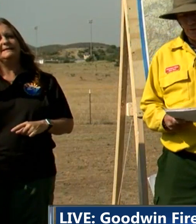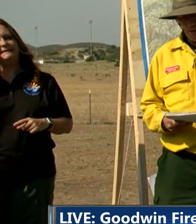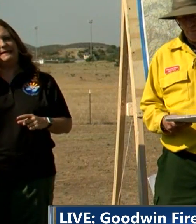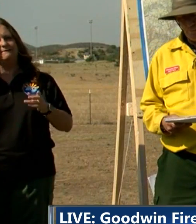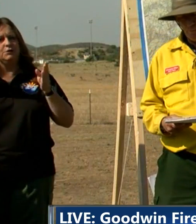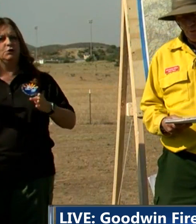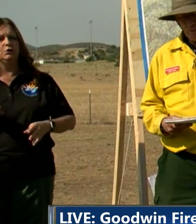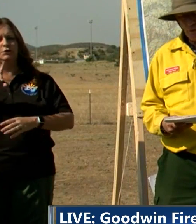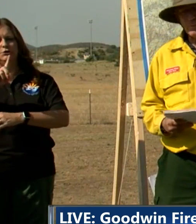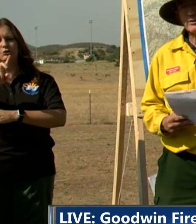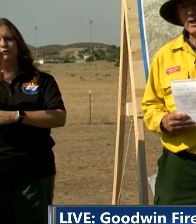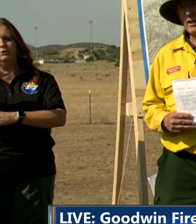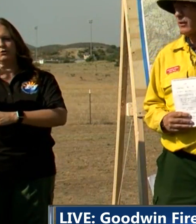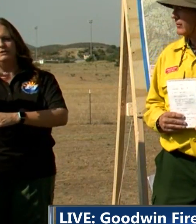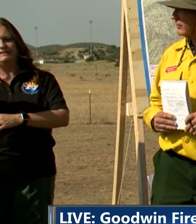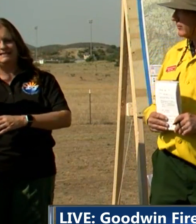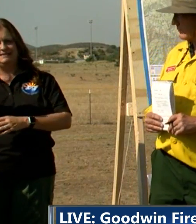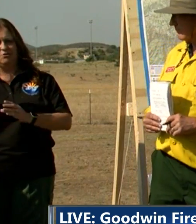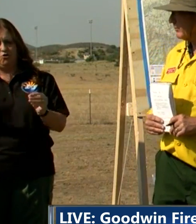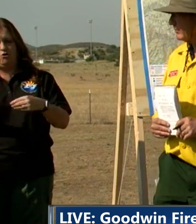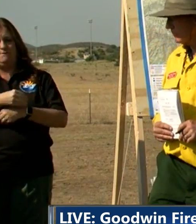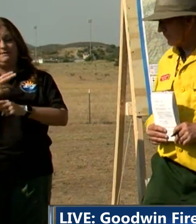office, Patrick Patak.